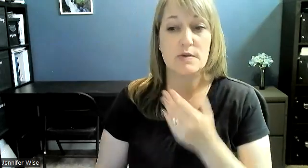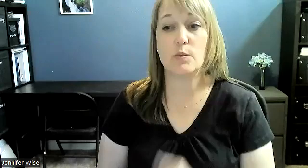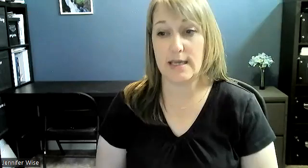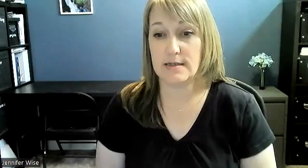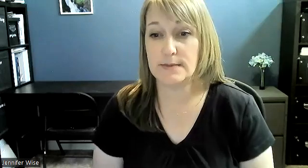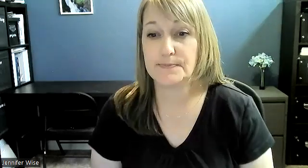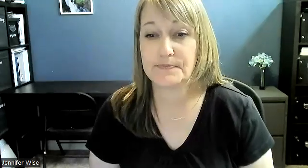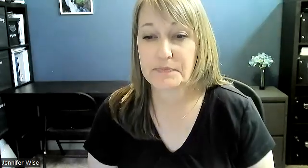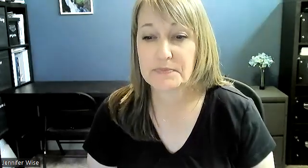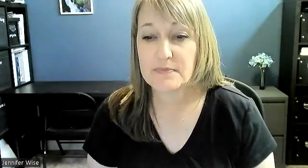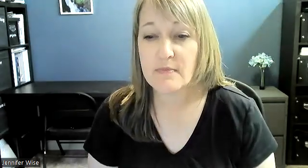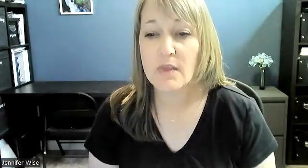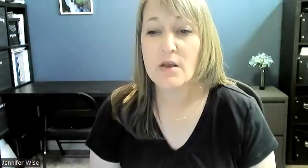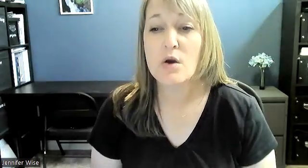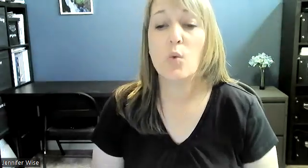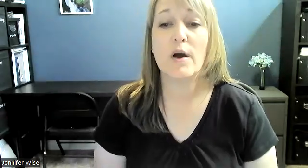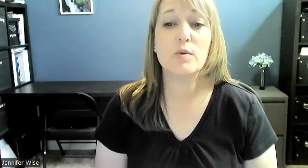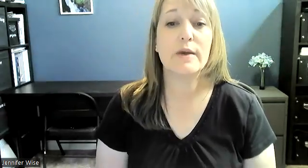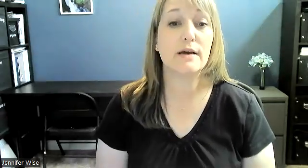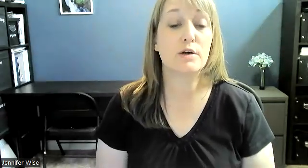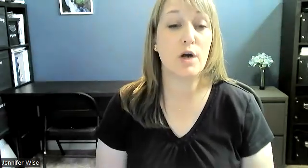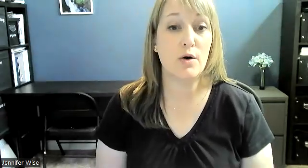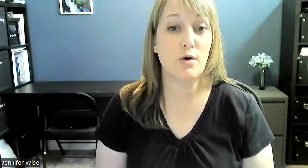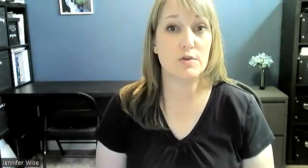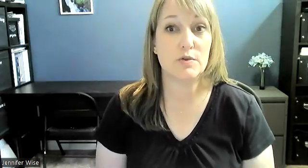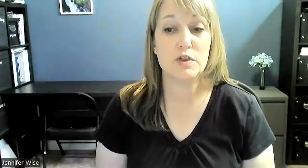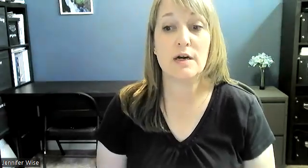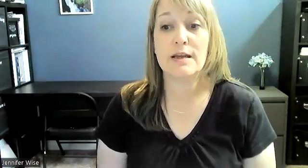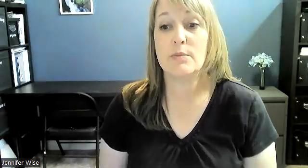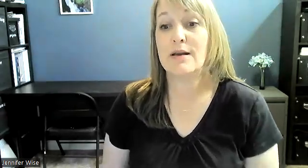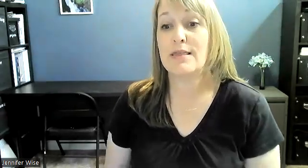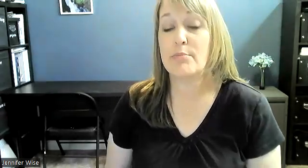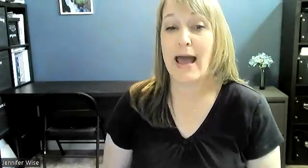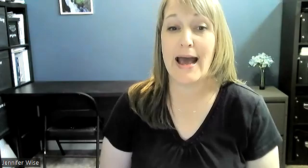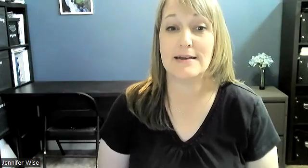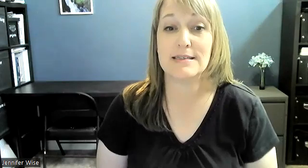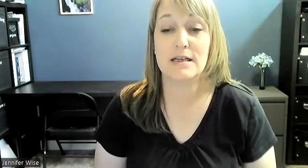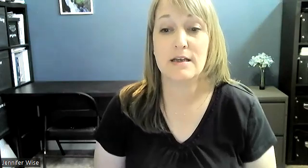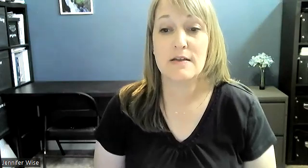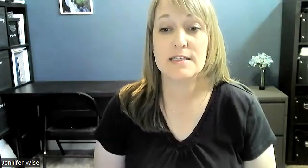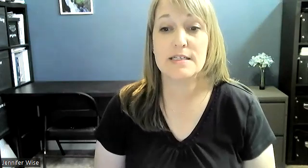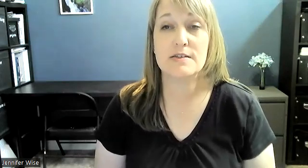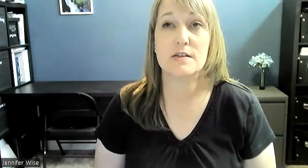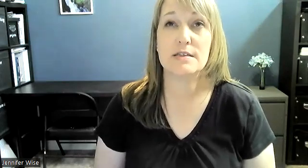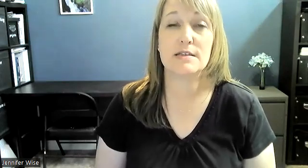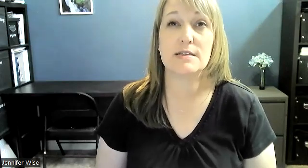So weekend. 1 week ago. So if you're talking about in the past, this is the